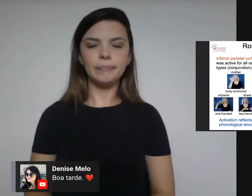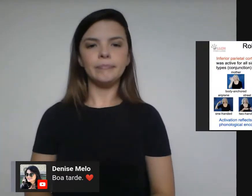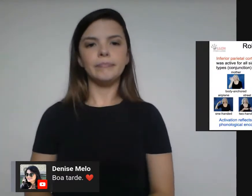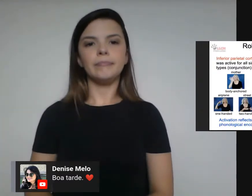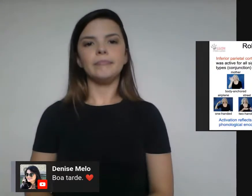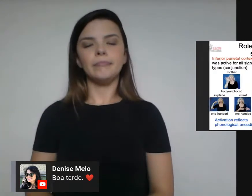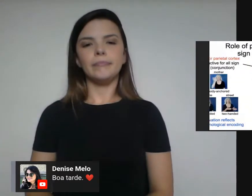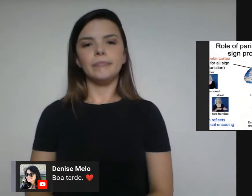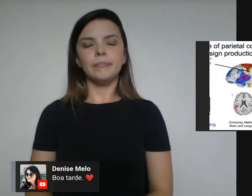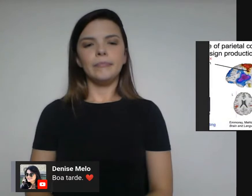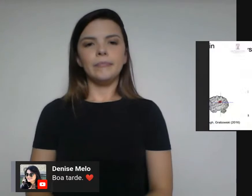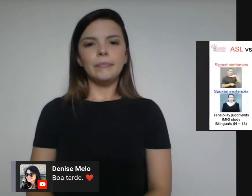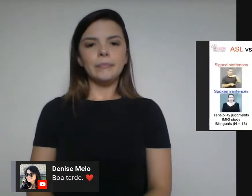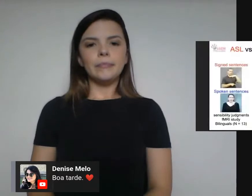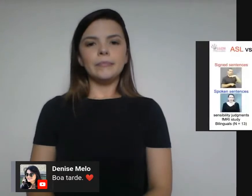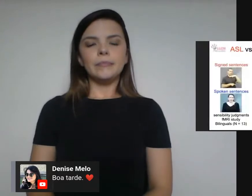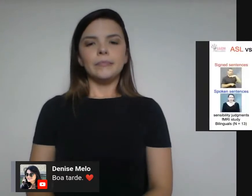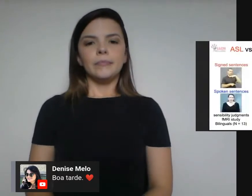Okay.